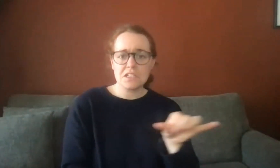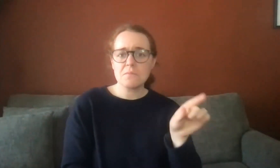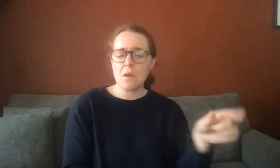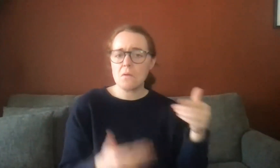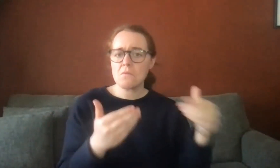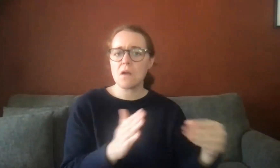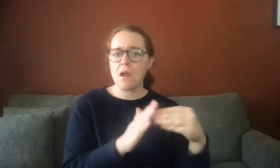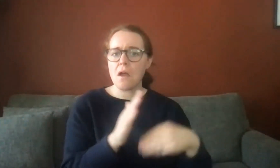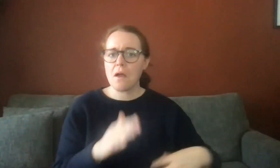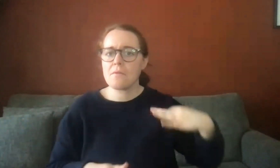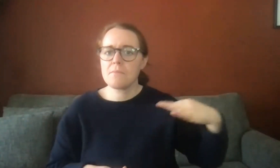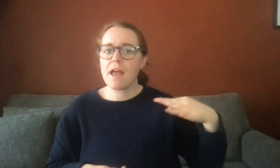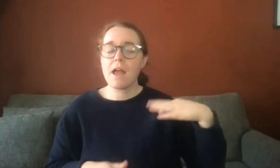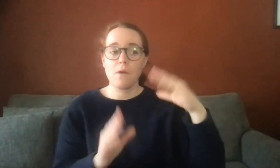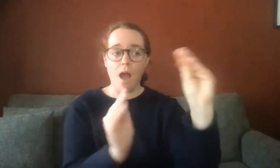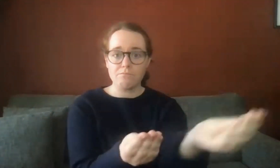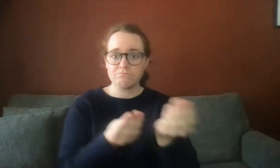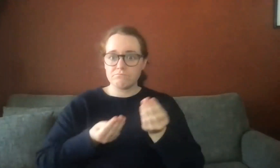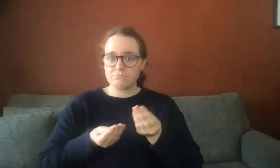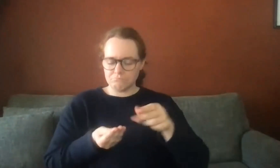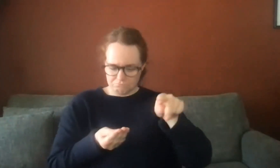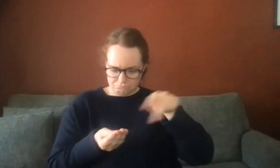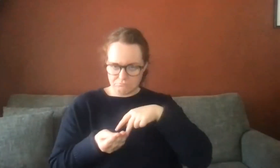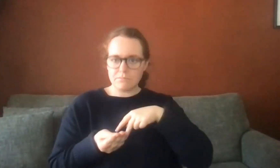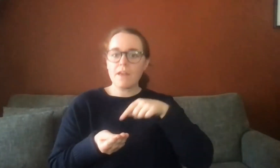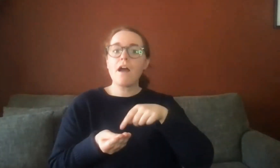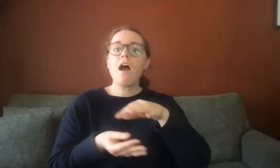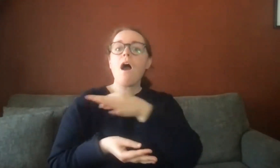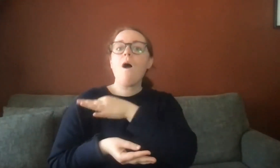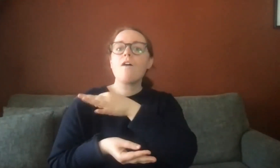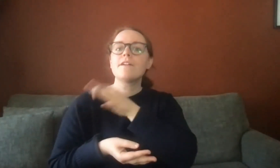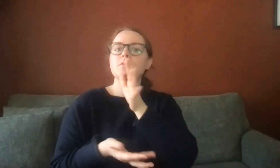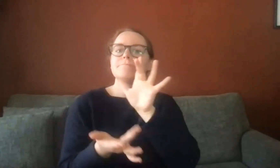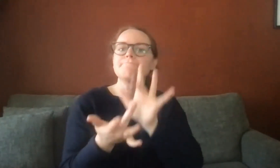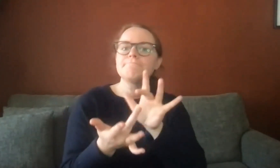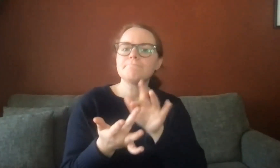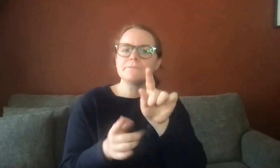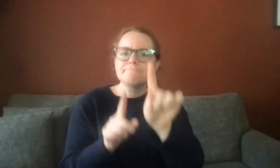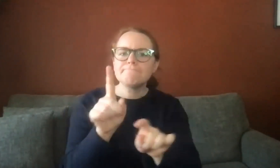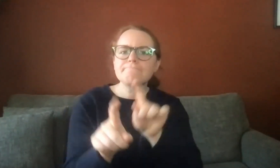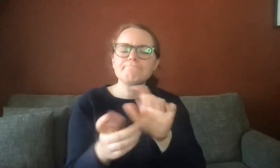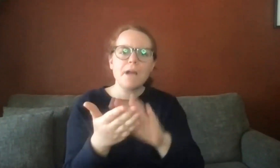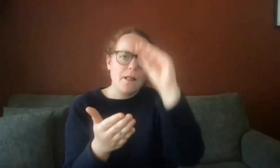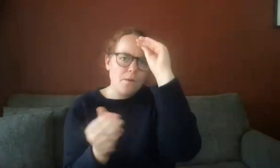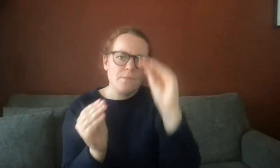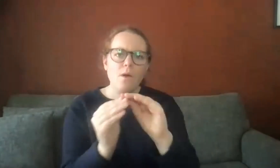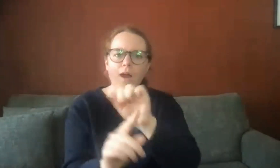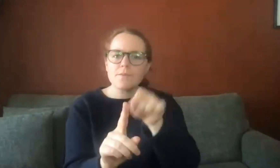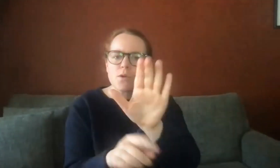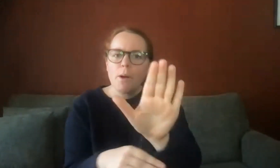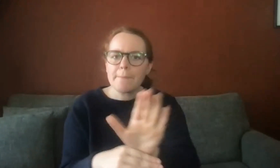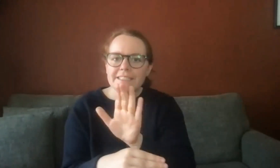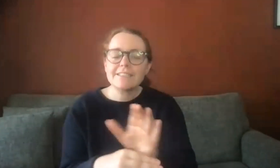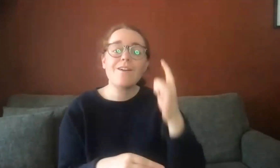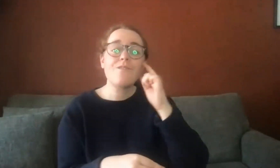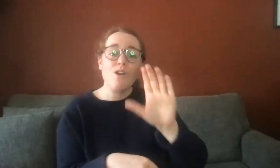your application comes in and we review it, the office connects with you to kind of learn more and talk about your business idea. So for your son, if